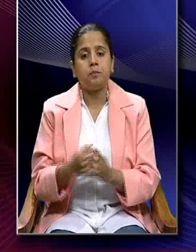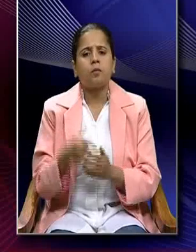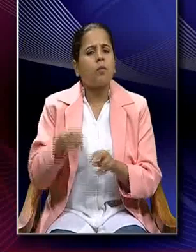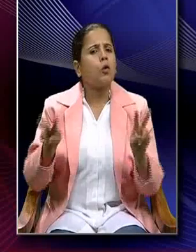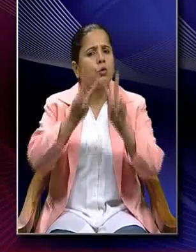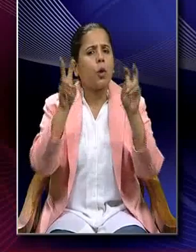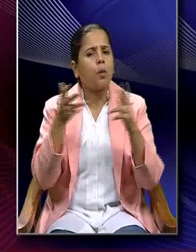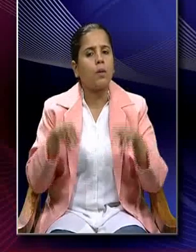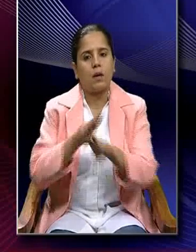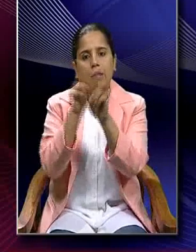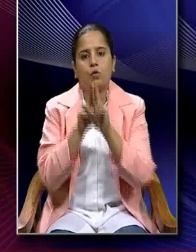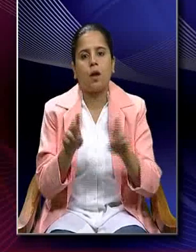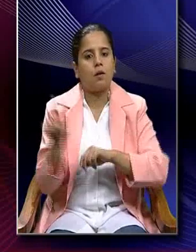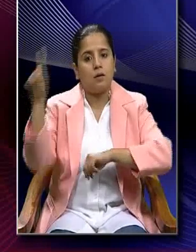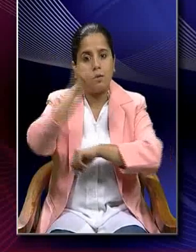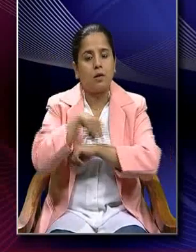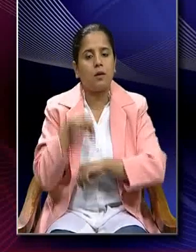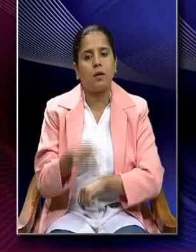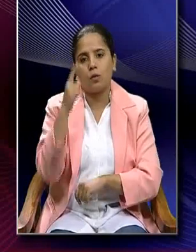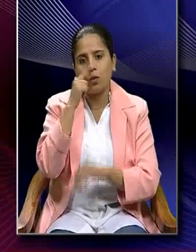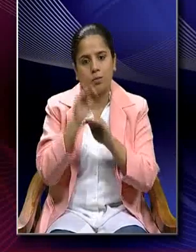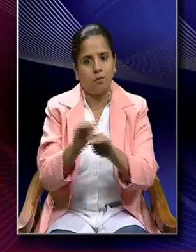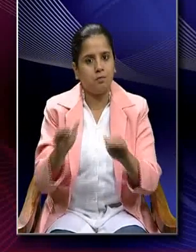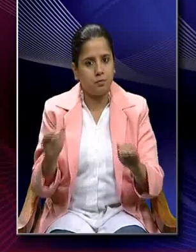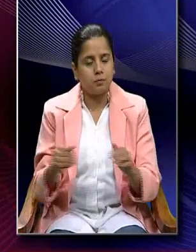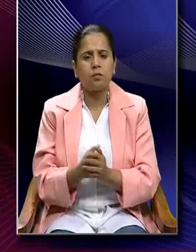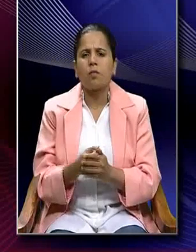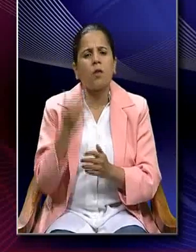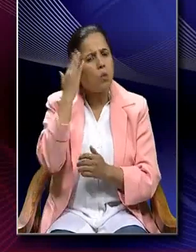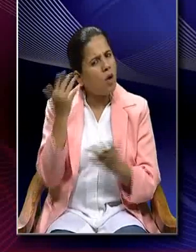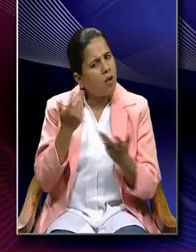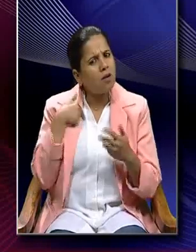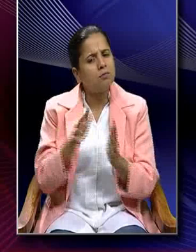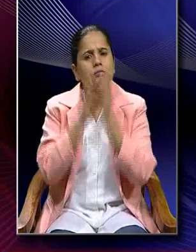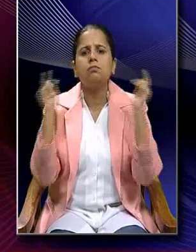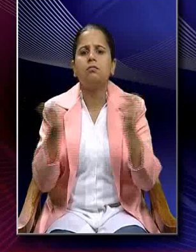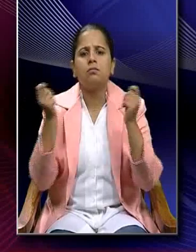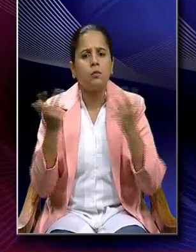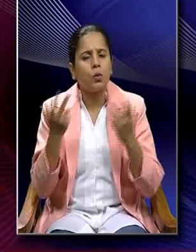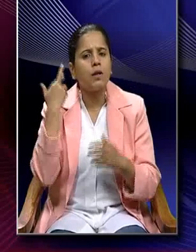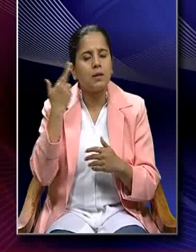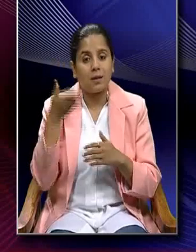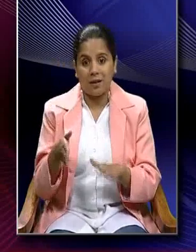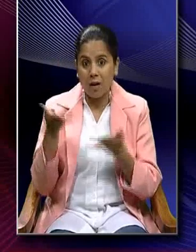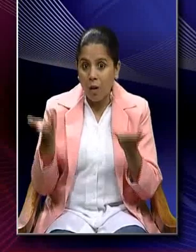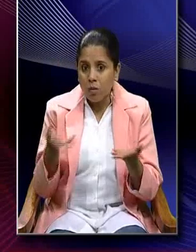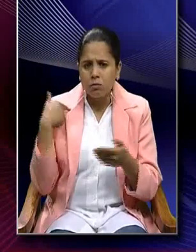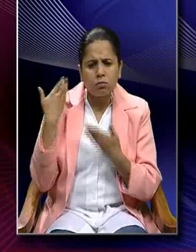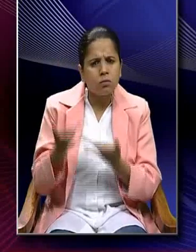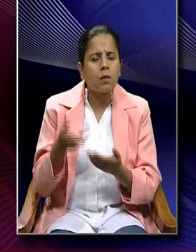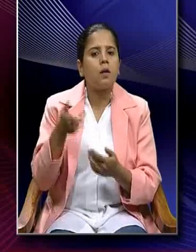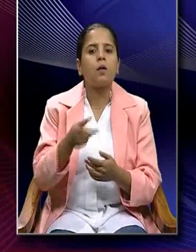is International Day of the Girl Child. Why are we celebrating it now? Because this